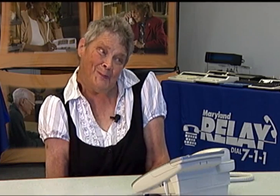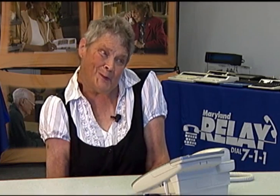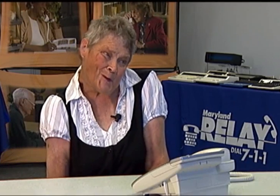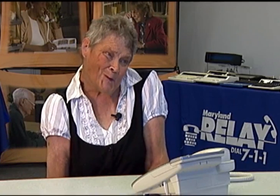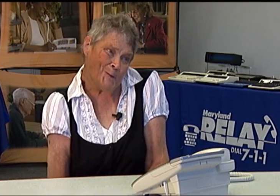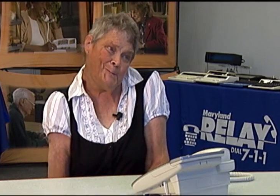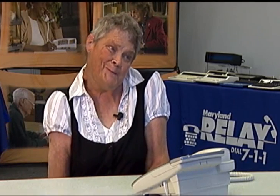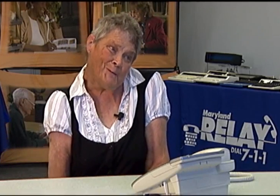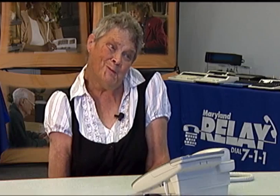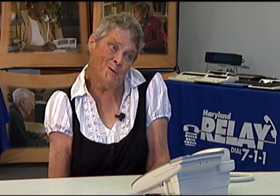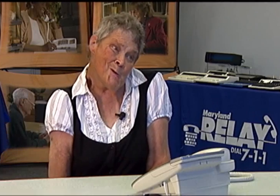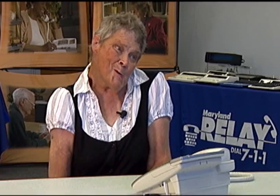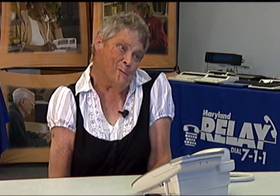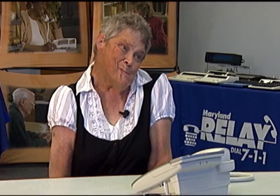But all people.